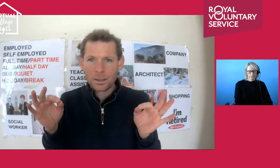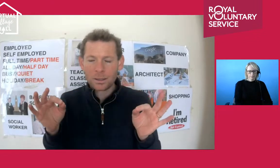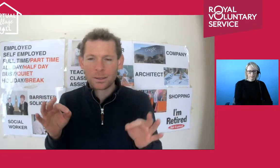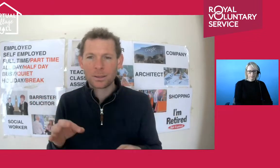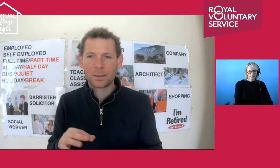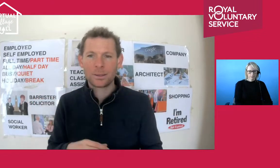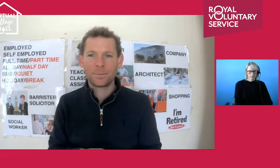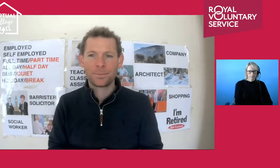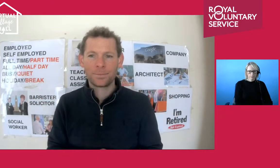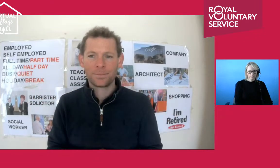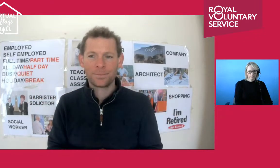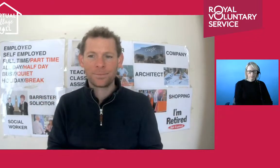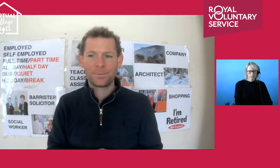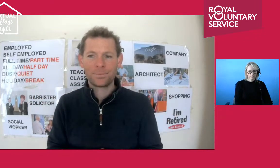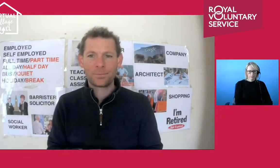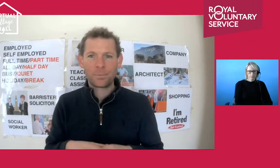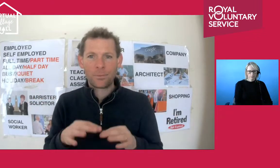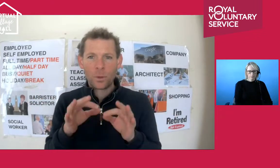Quiet.